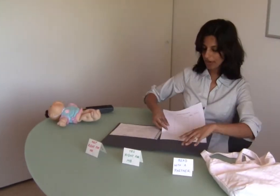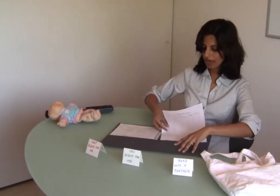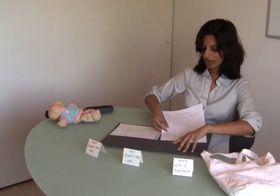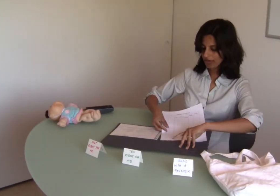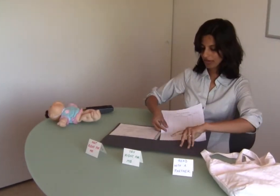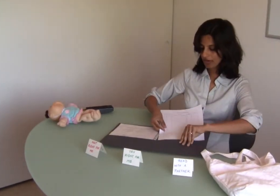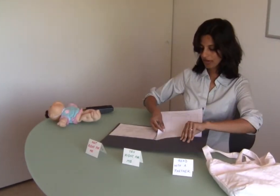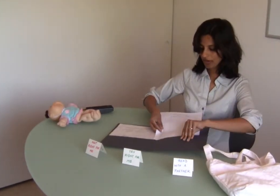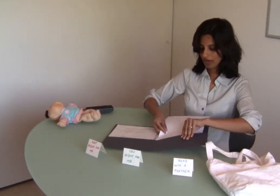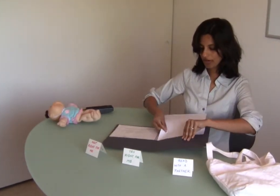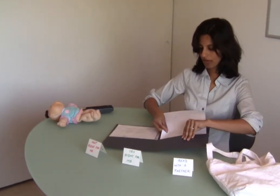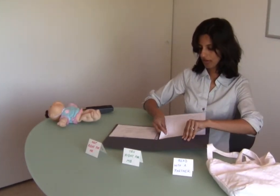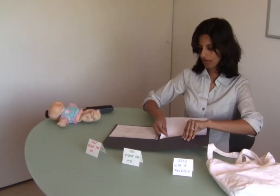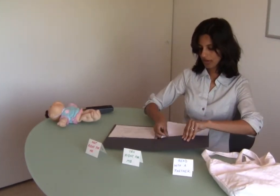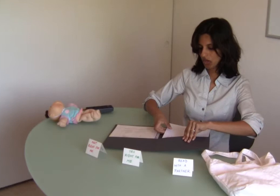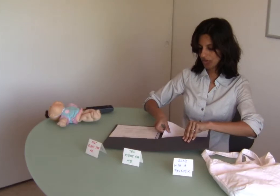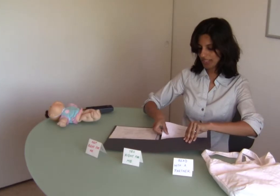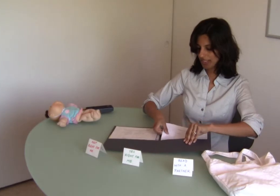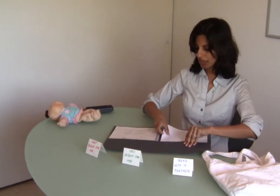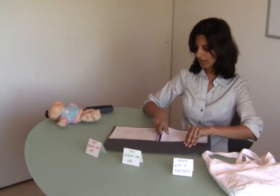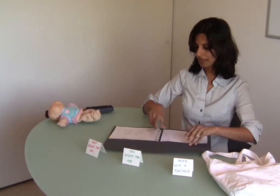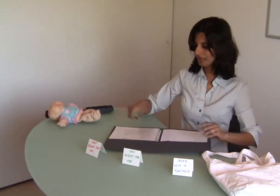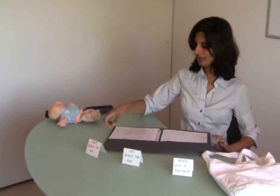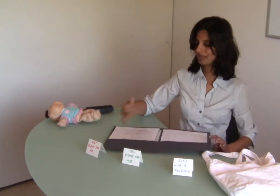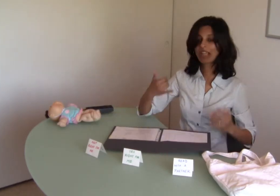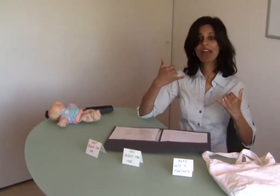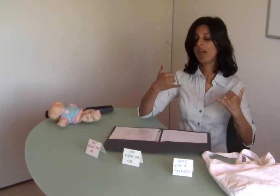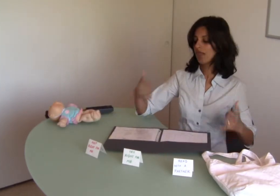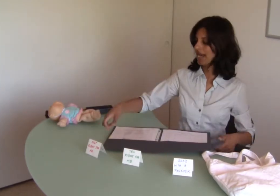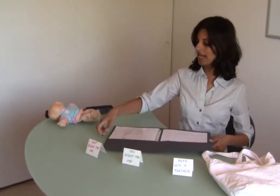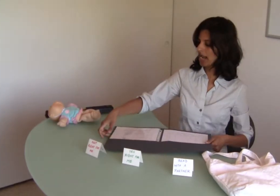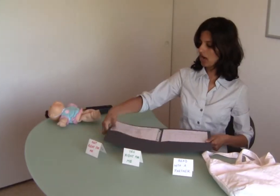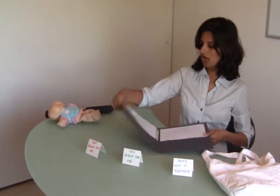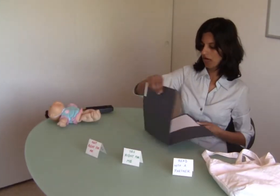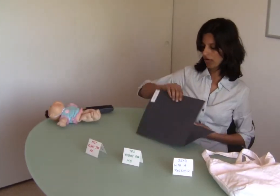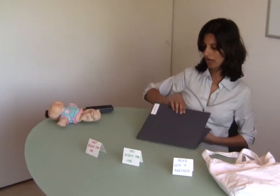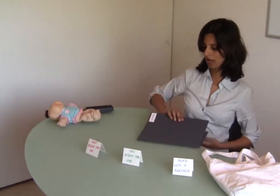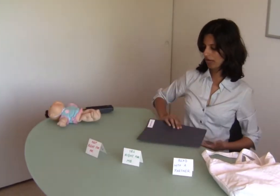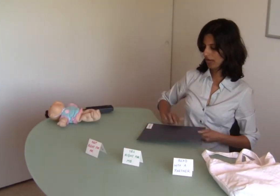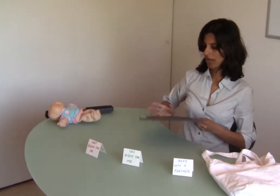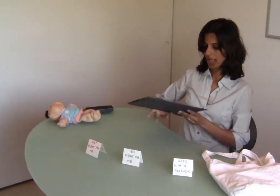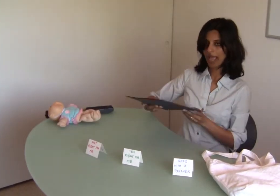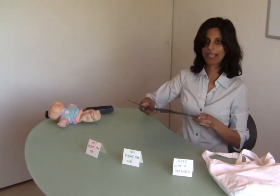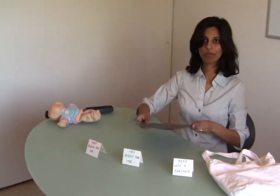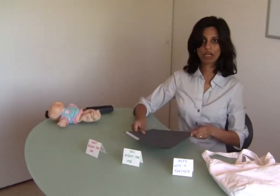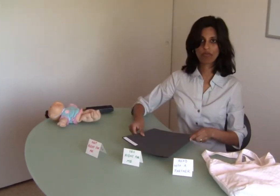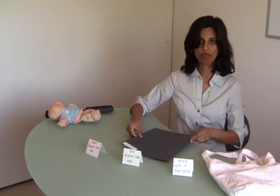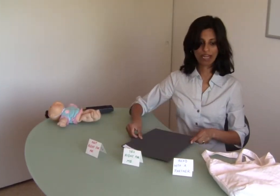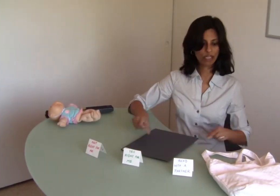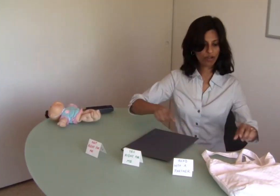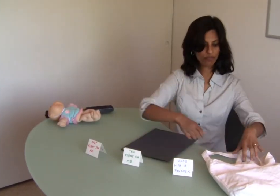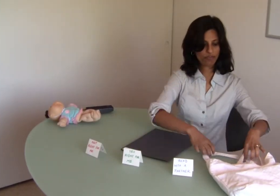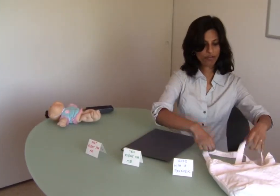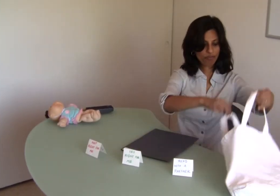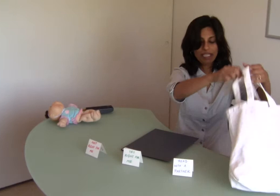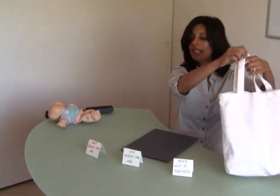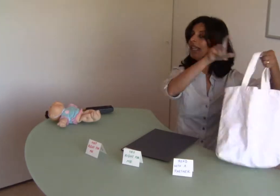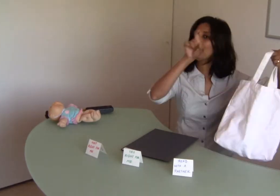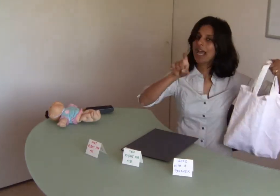paper goes in here. Right now I can put it right here in front of me. I